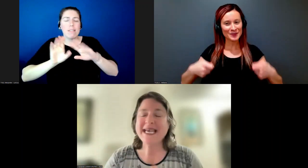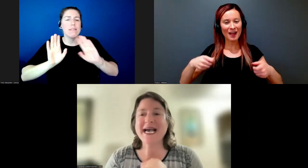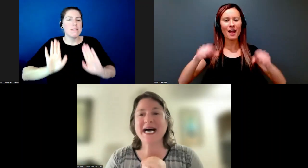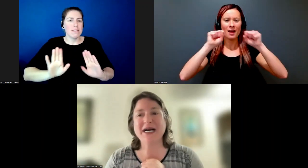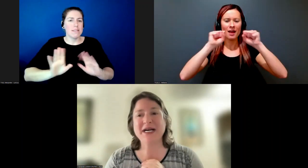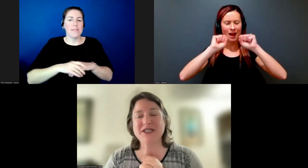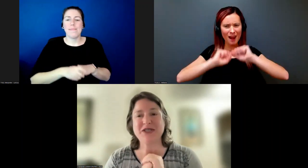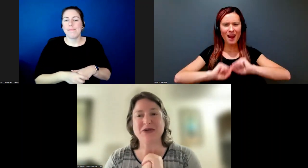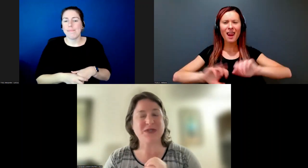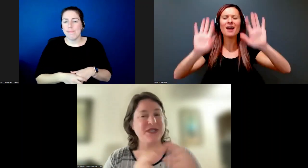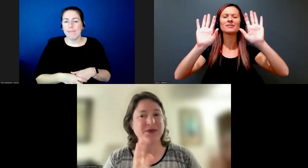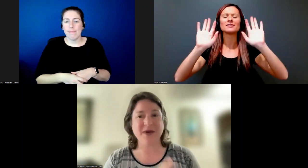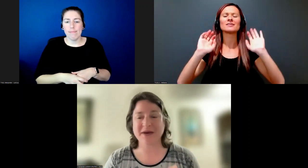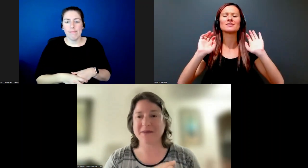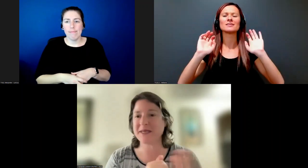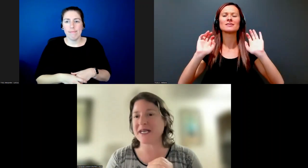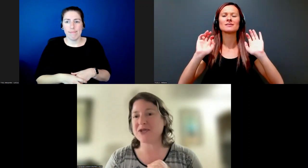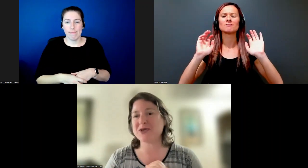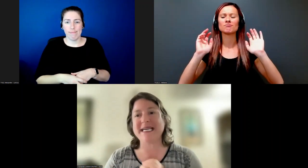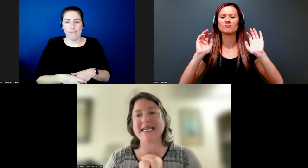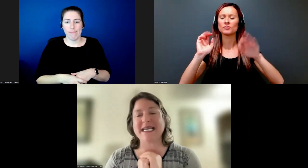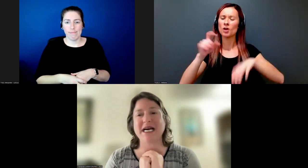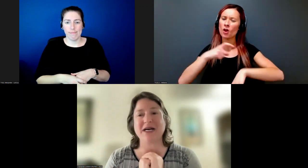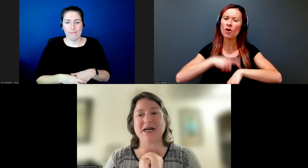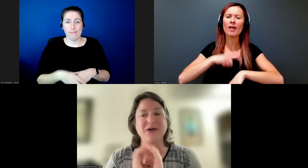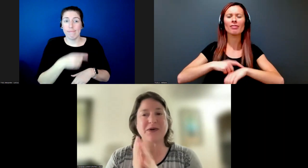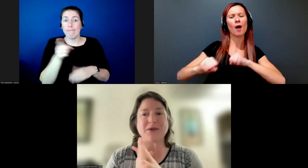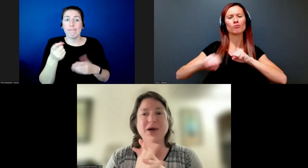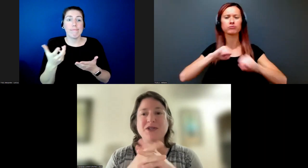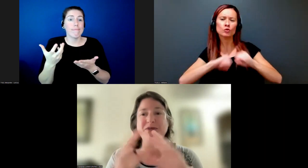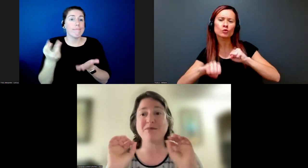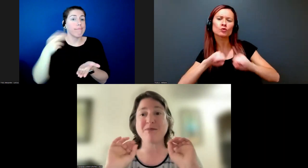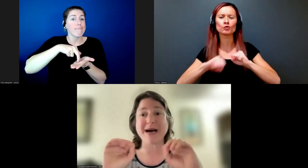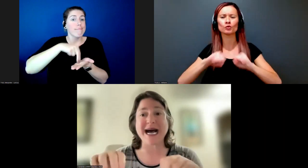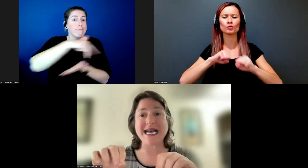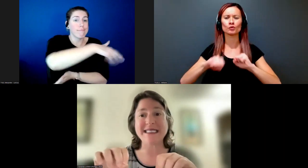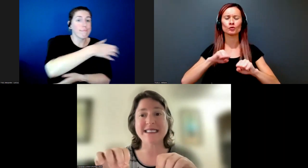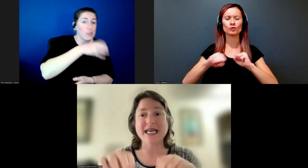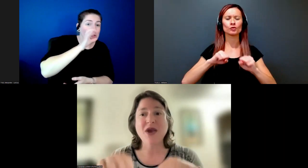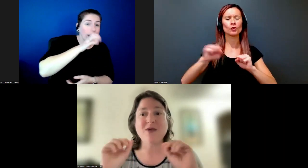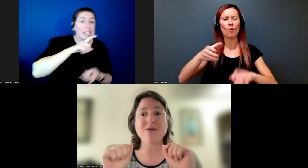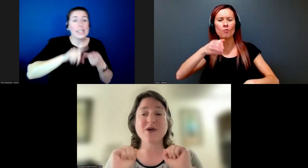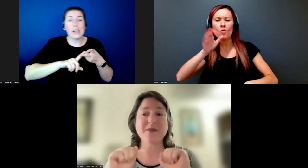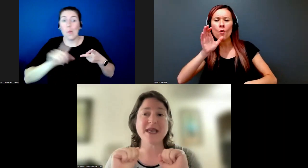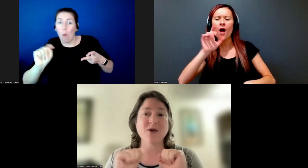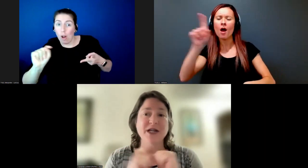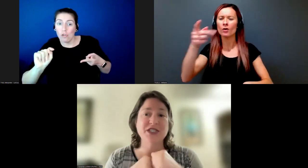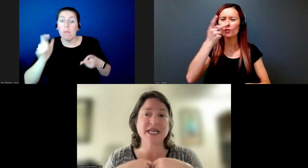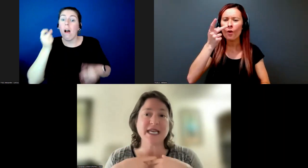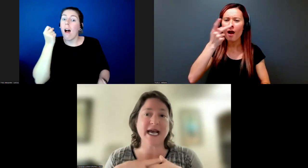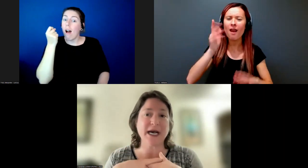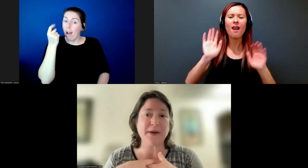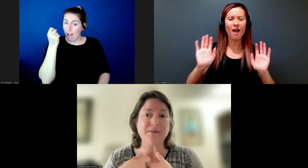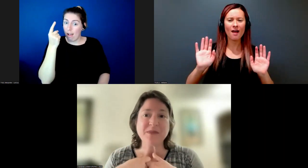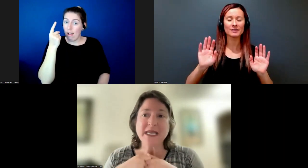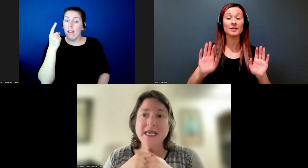time to get a drink, go to the washroom, but we will be